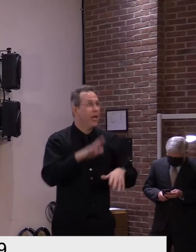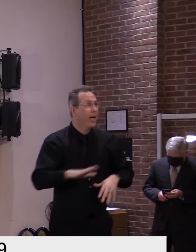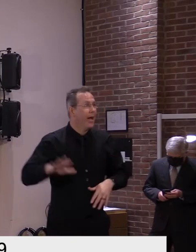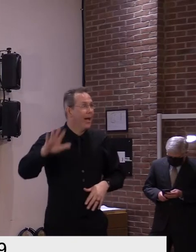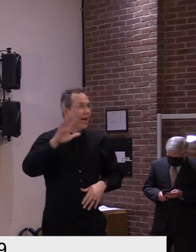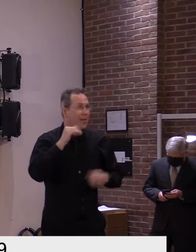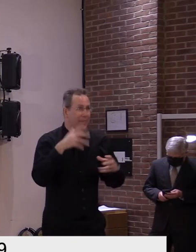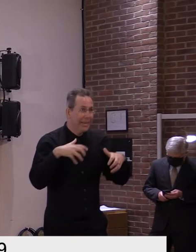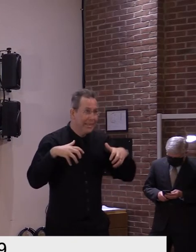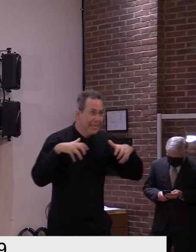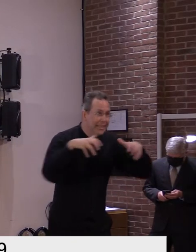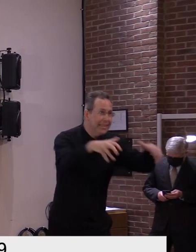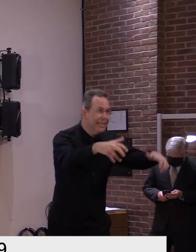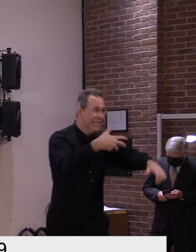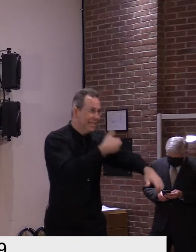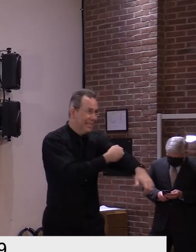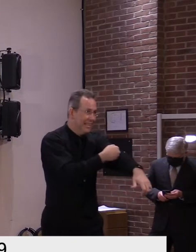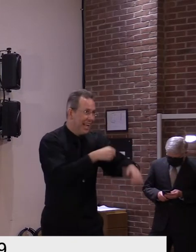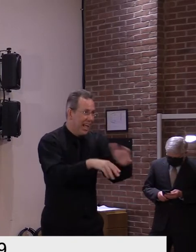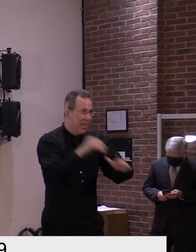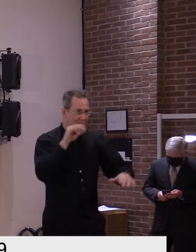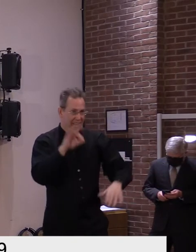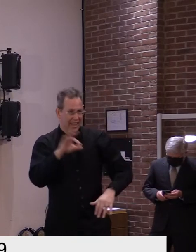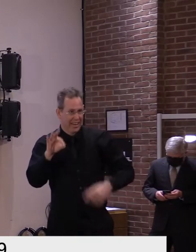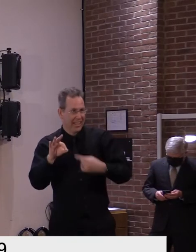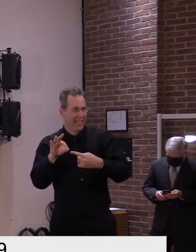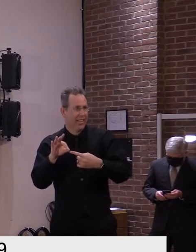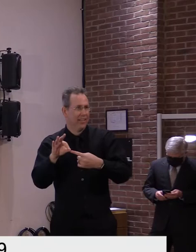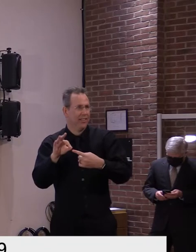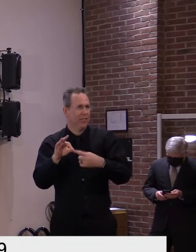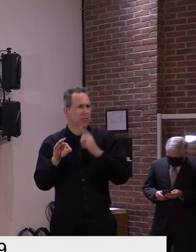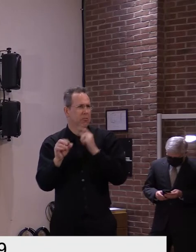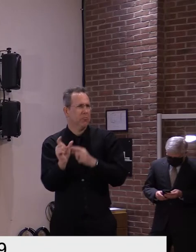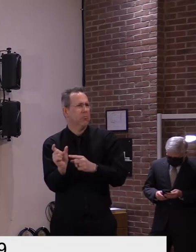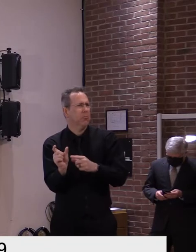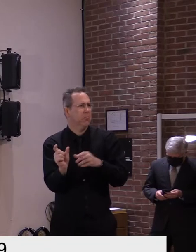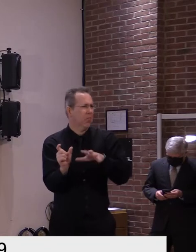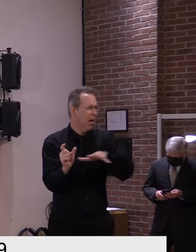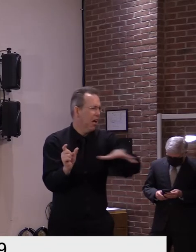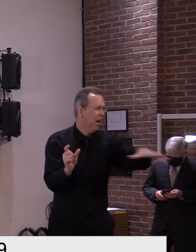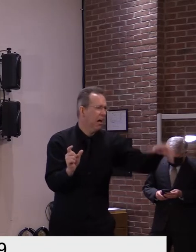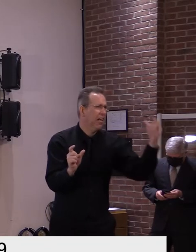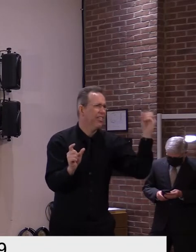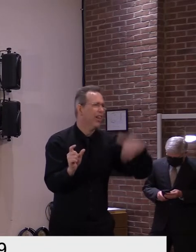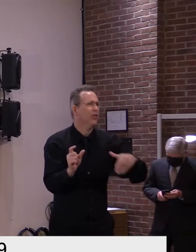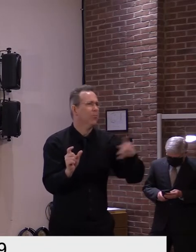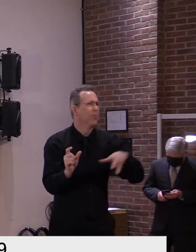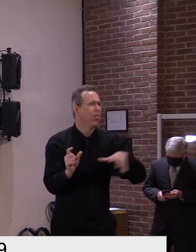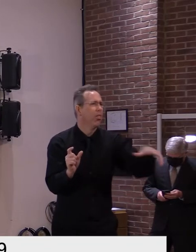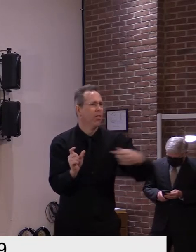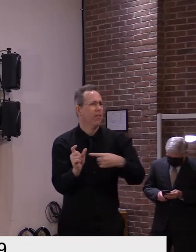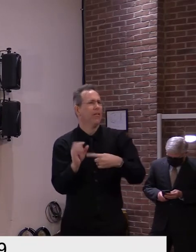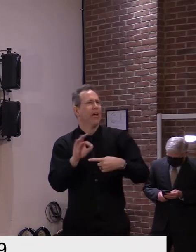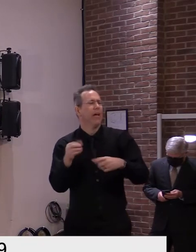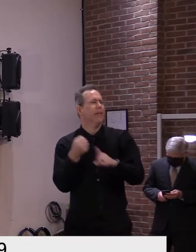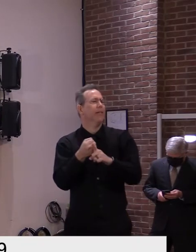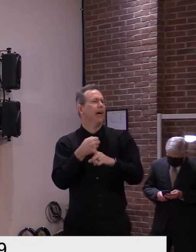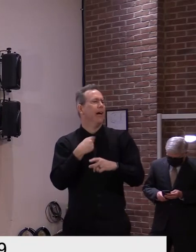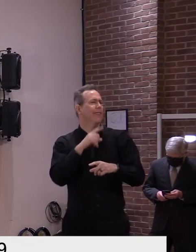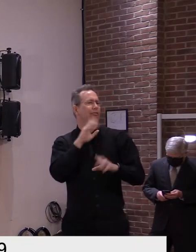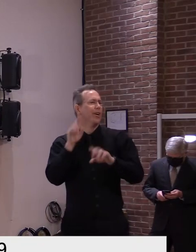in that system, anything you report is reportable. So it's not like you're restricted in some